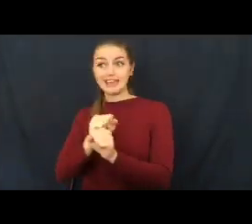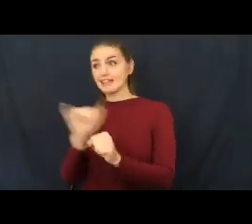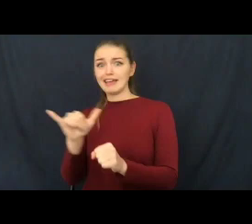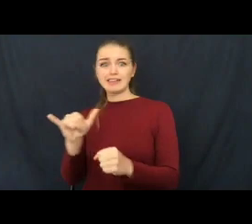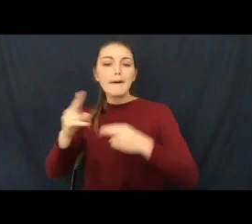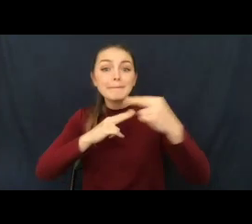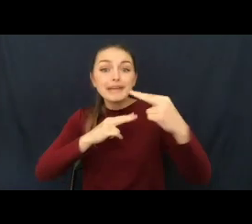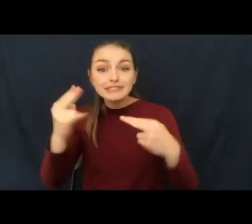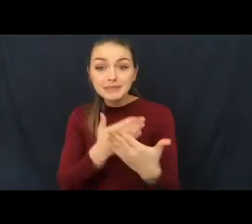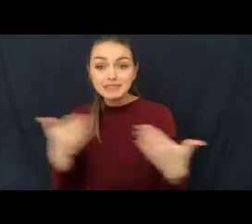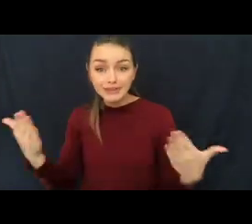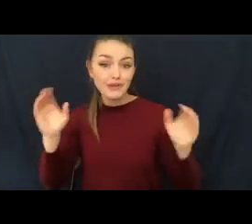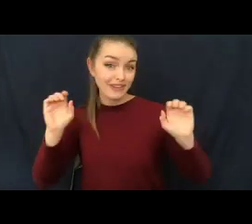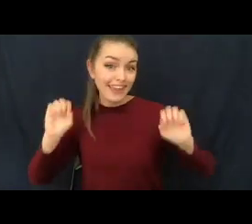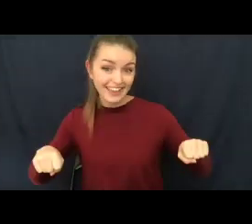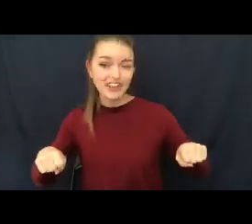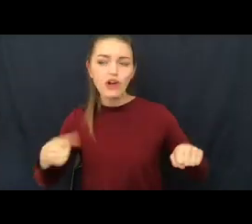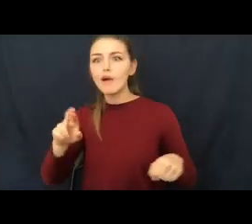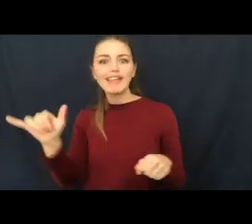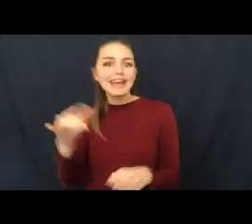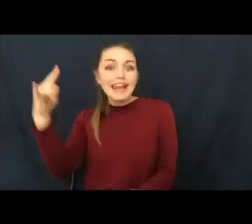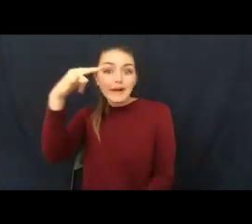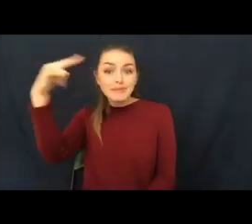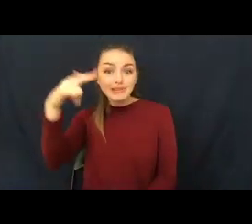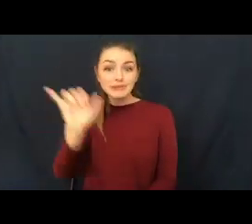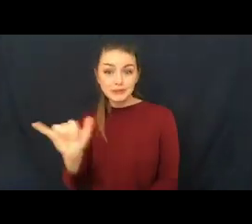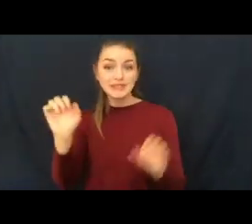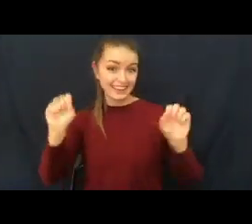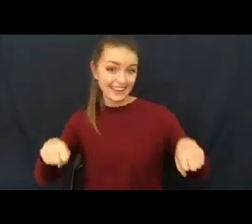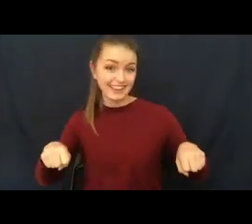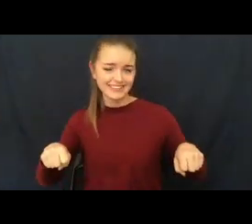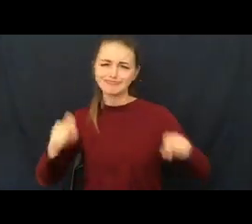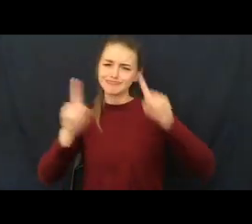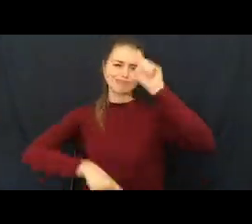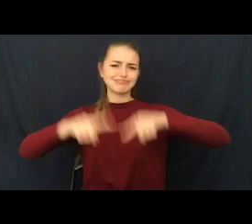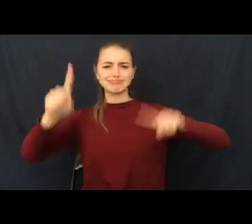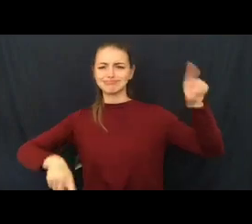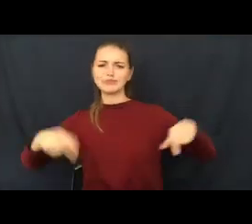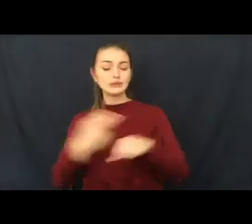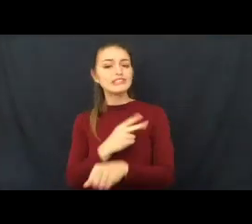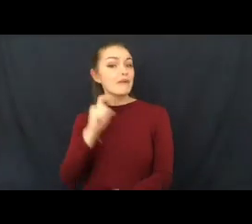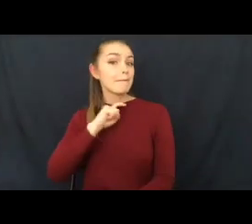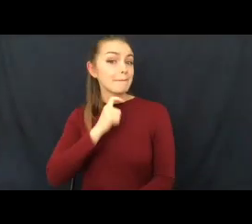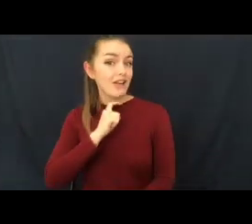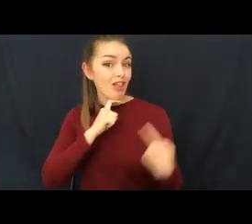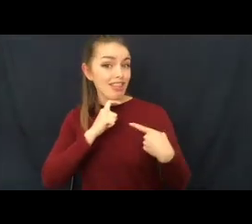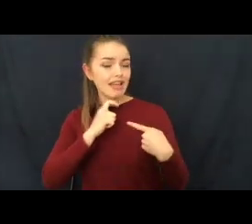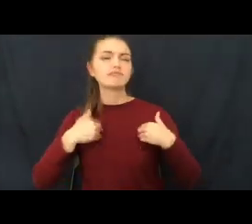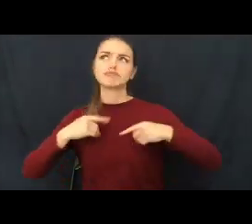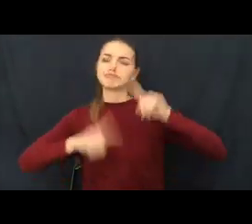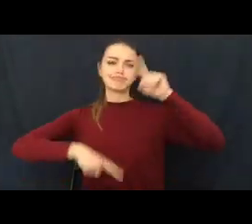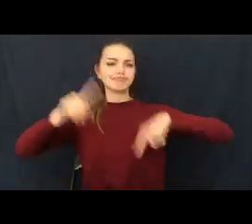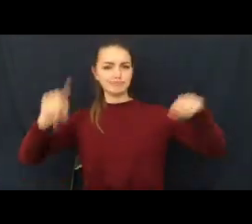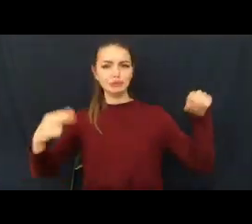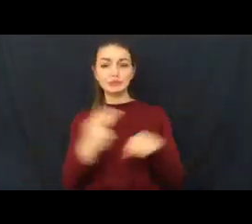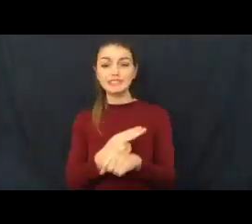material. Yeah. It could be used to make an airplane. There's so many uses especially for metal. There's a lot of uses. Yeah. And in Oregon,